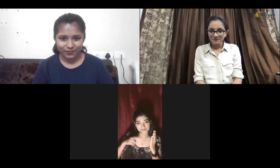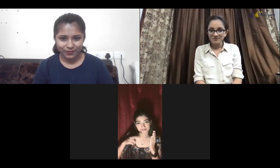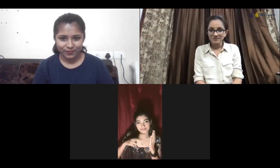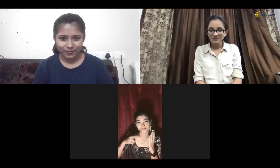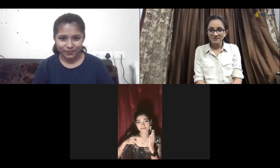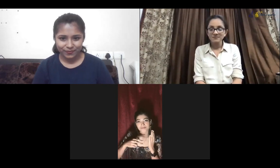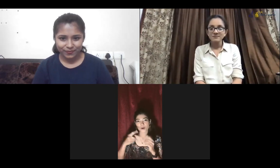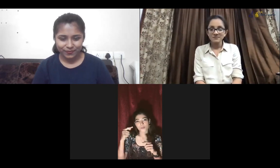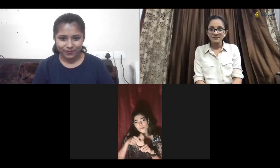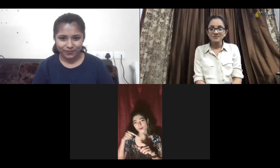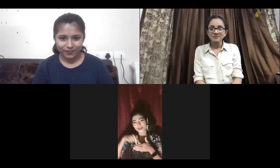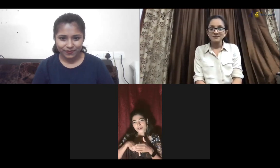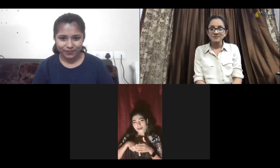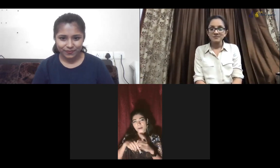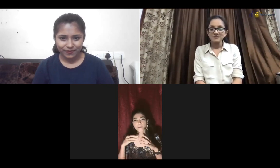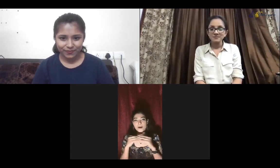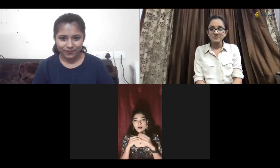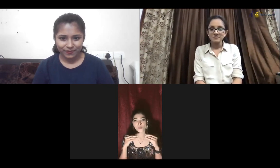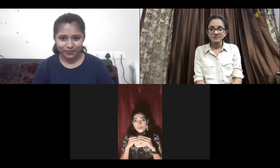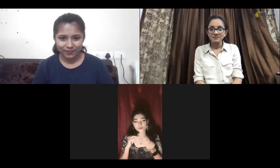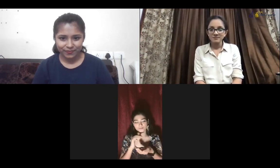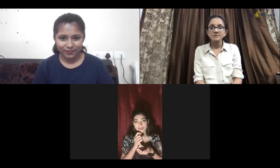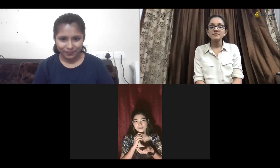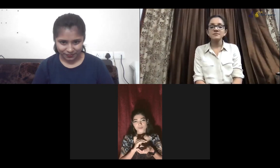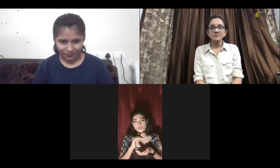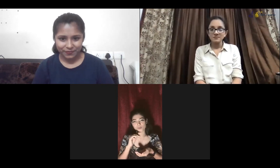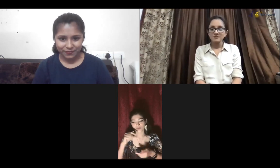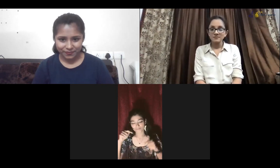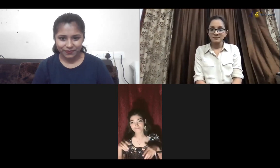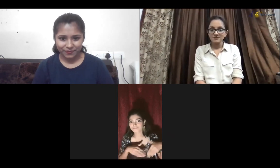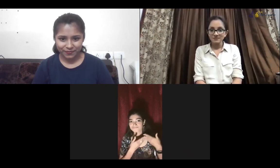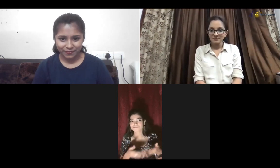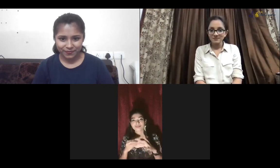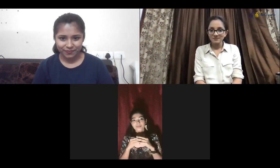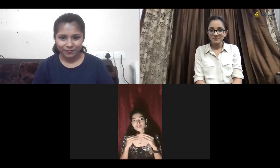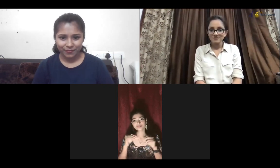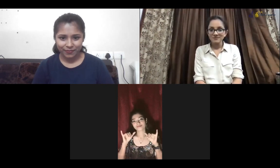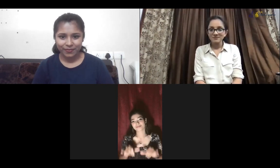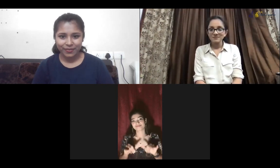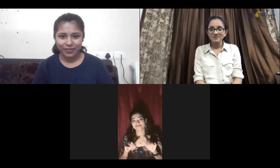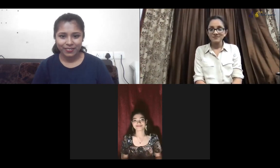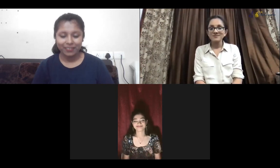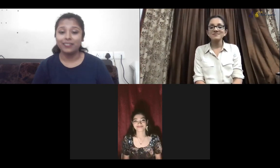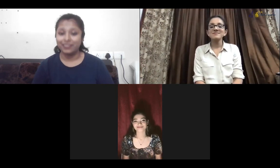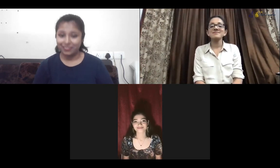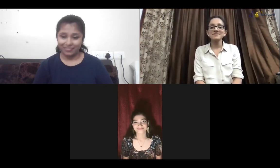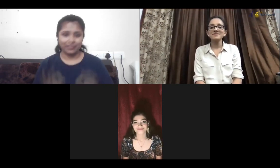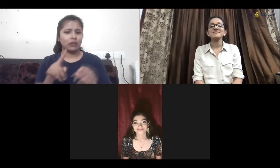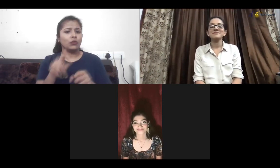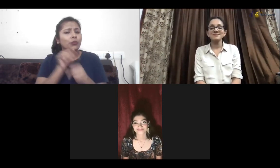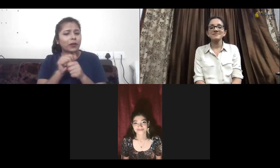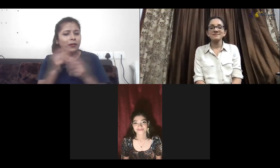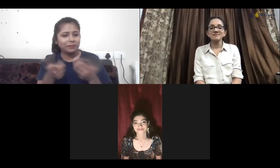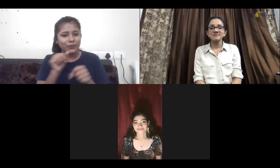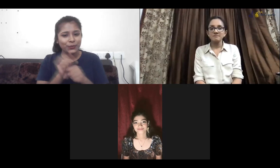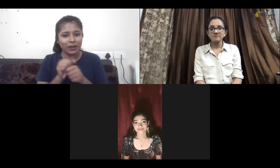So when I was young, I tried to read the books and all. In Bangalore, when I grew up here in Bangalore only, so I'm